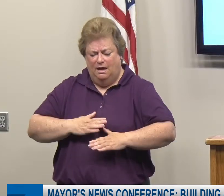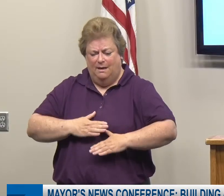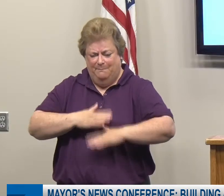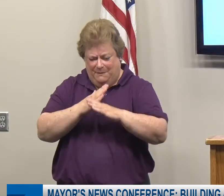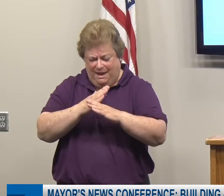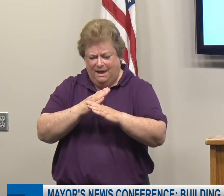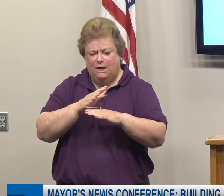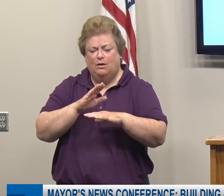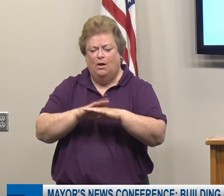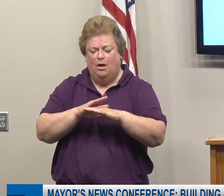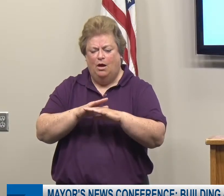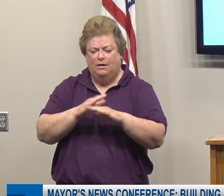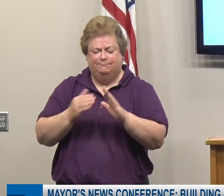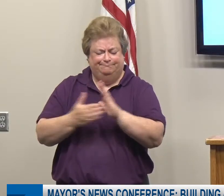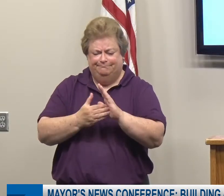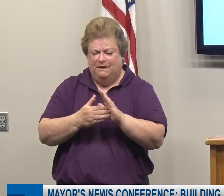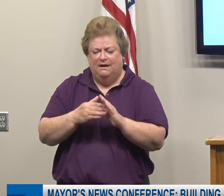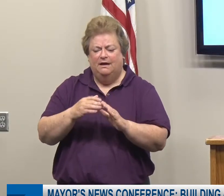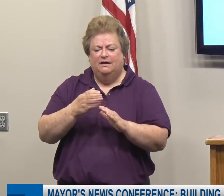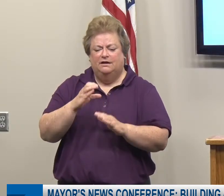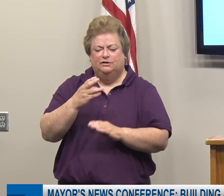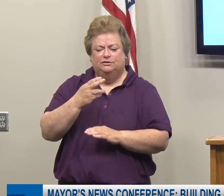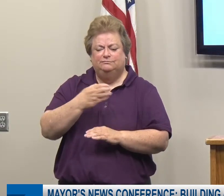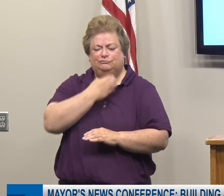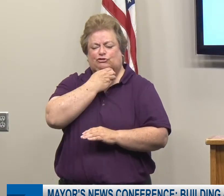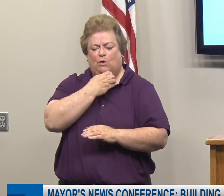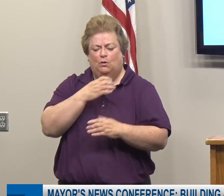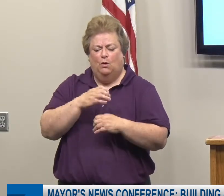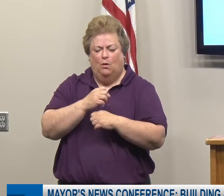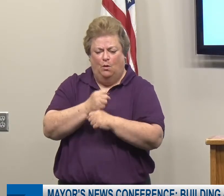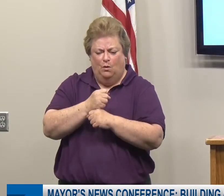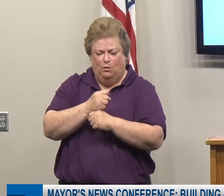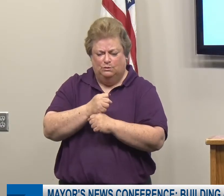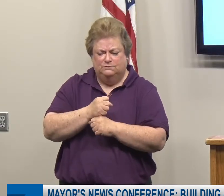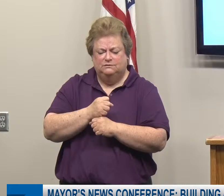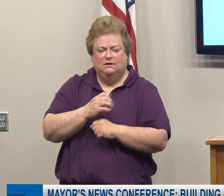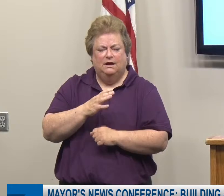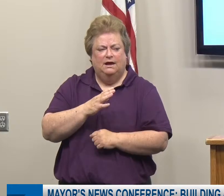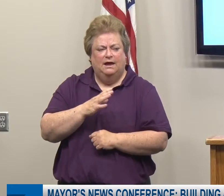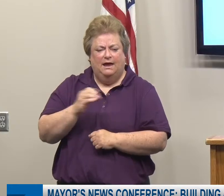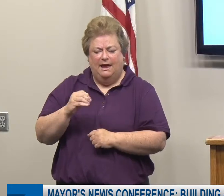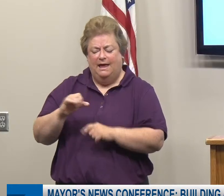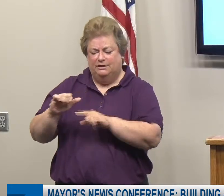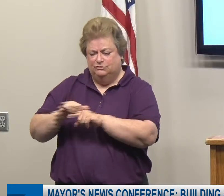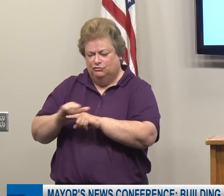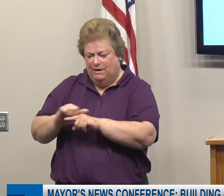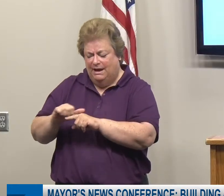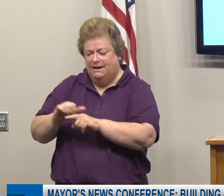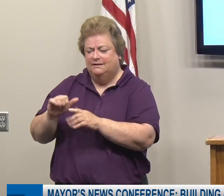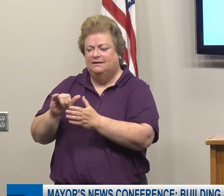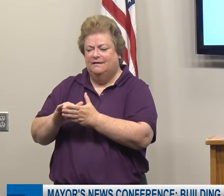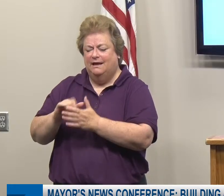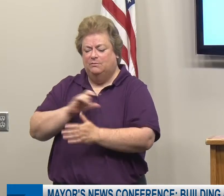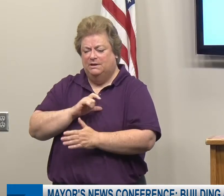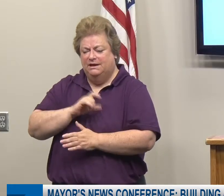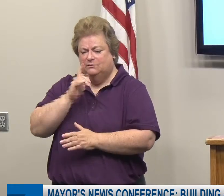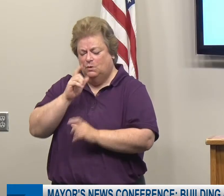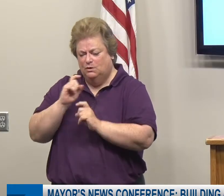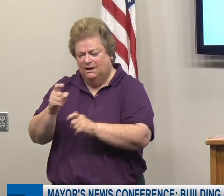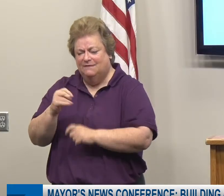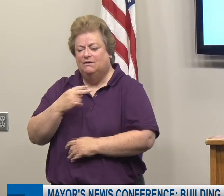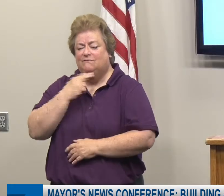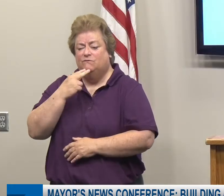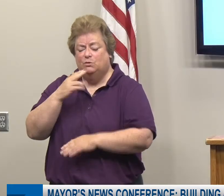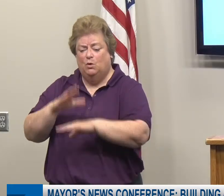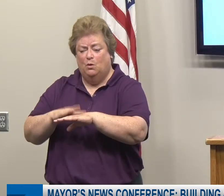chokeholds and strangleholds, codification of the current training at LPD that officers provide a verbal warning before the use of